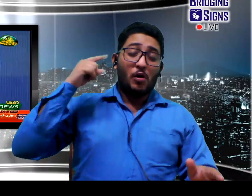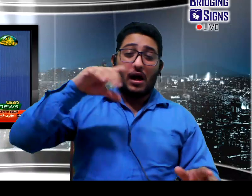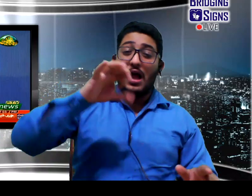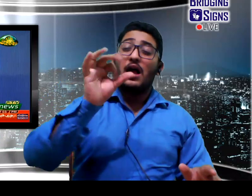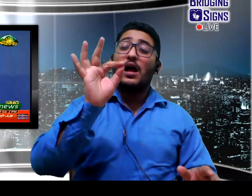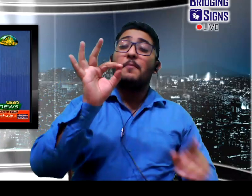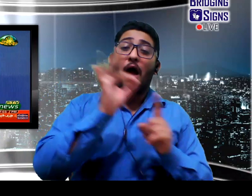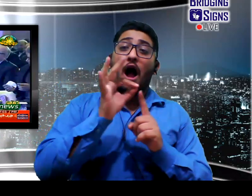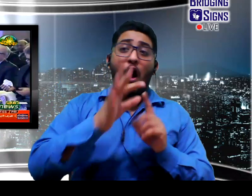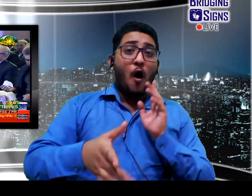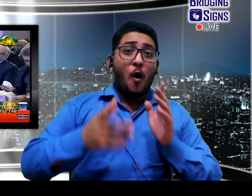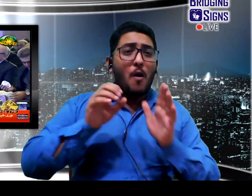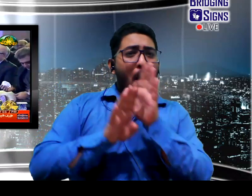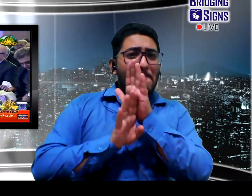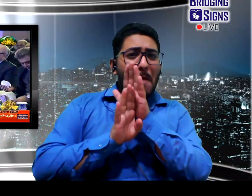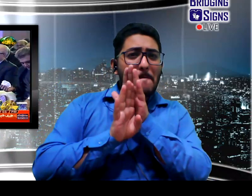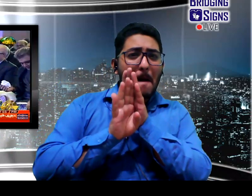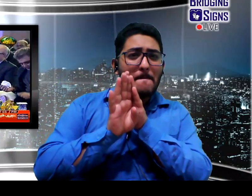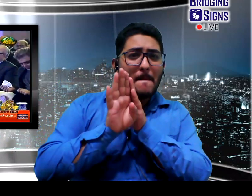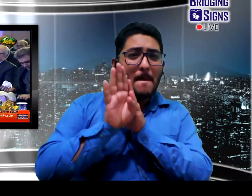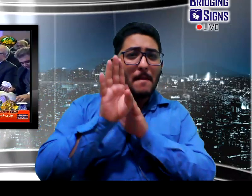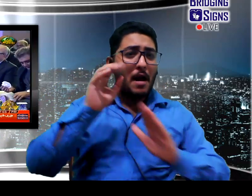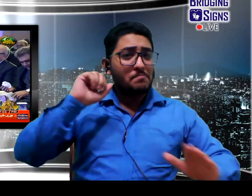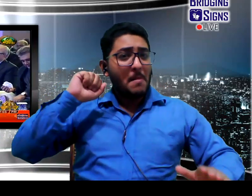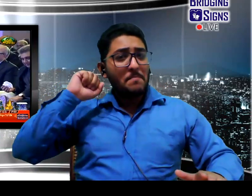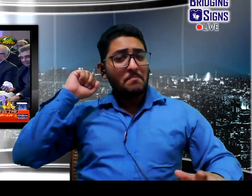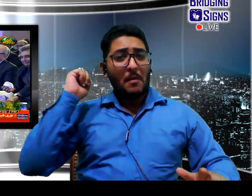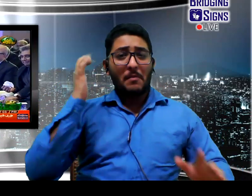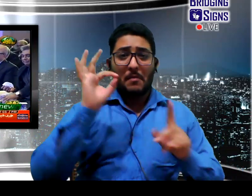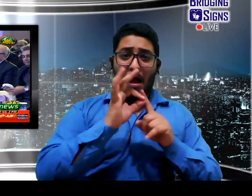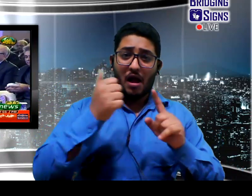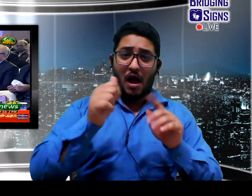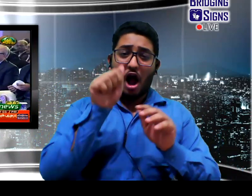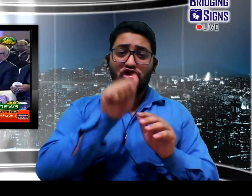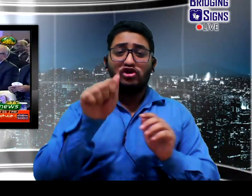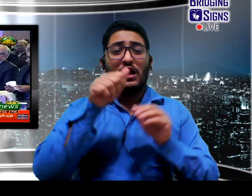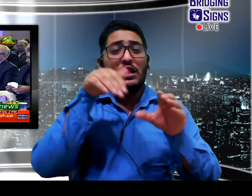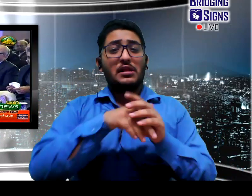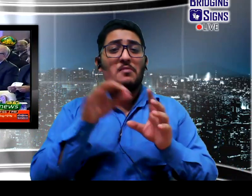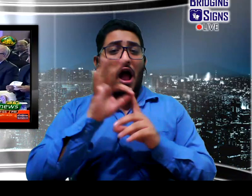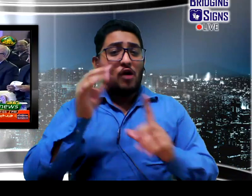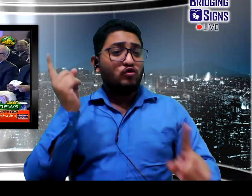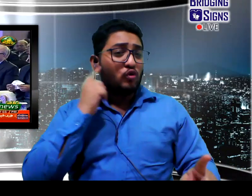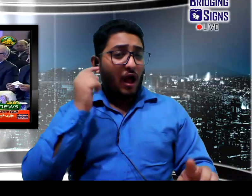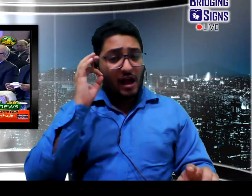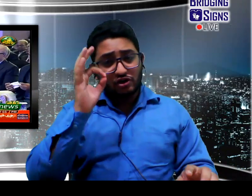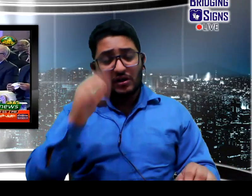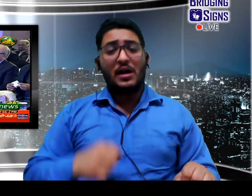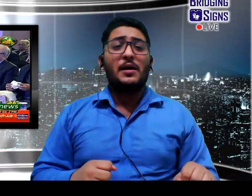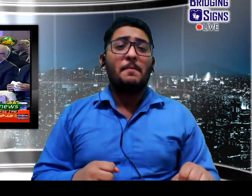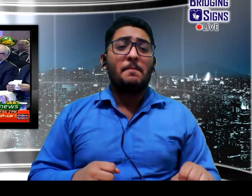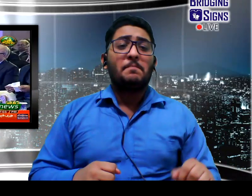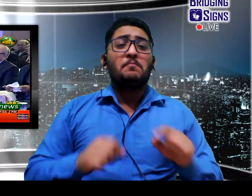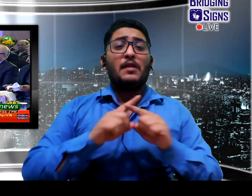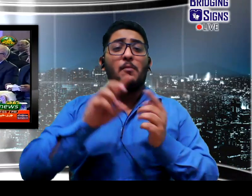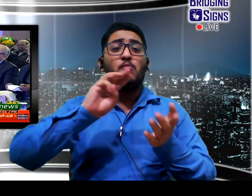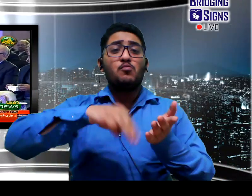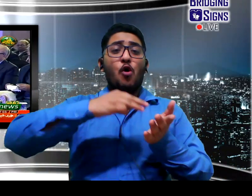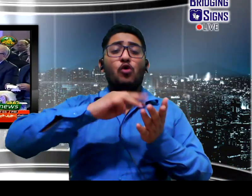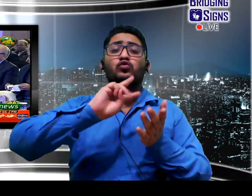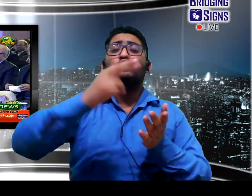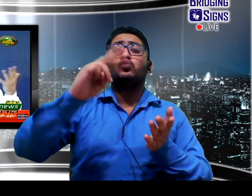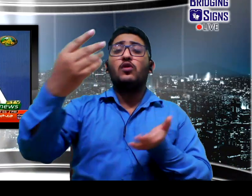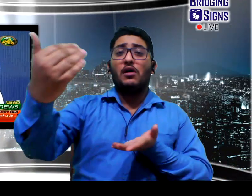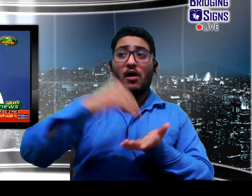the fastest growing countries in Asia. And a lot of countries came